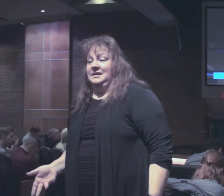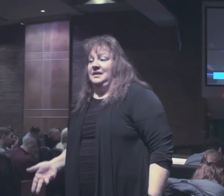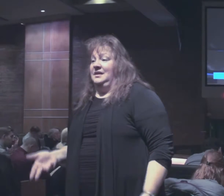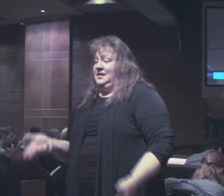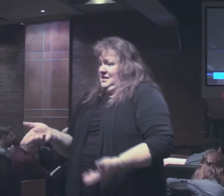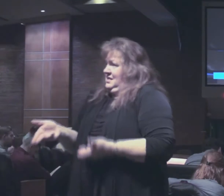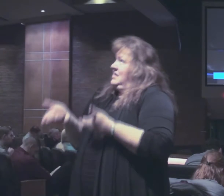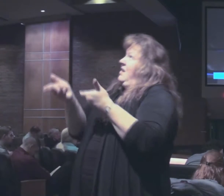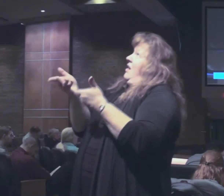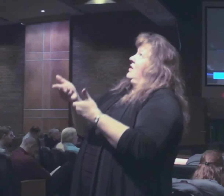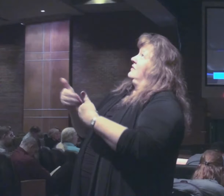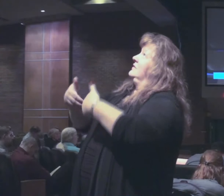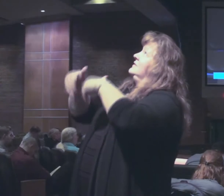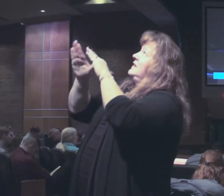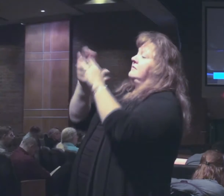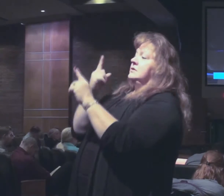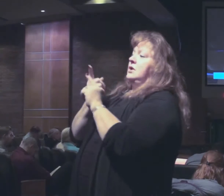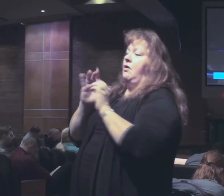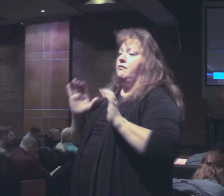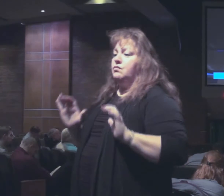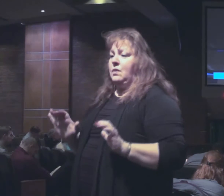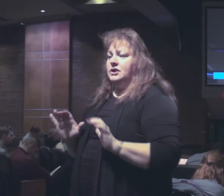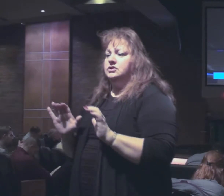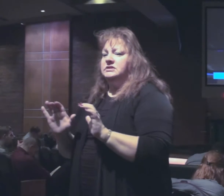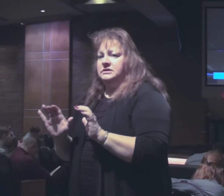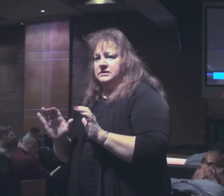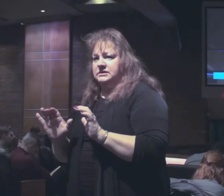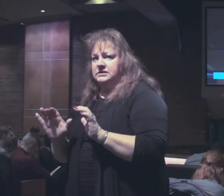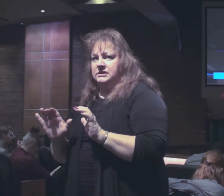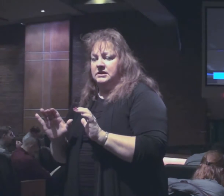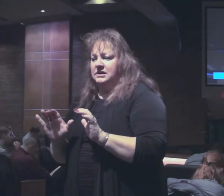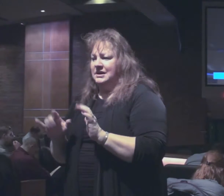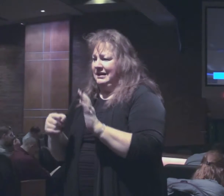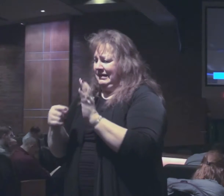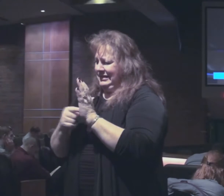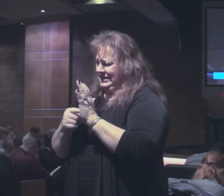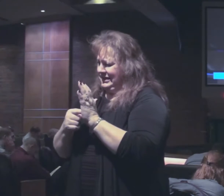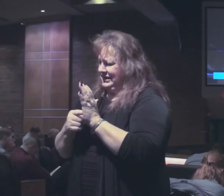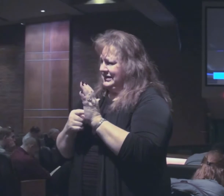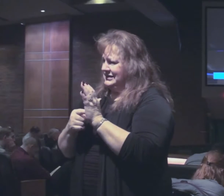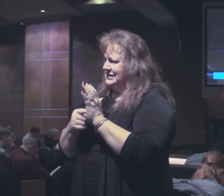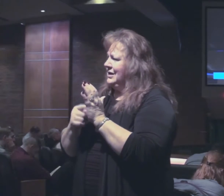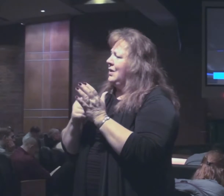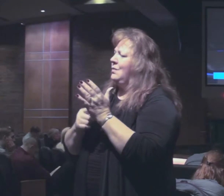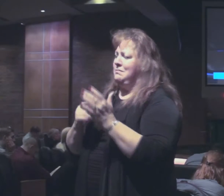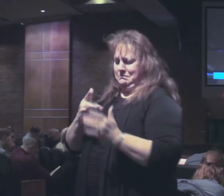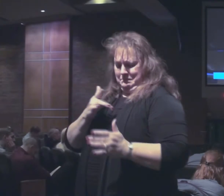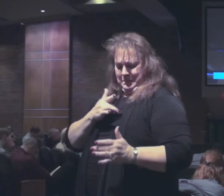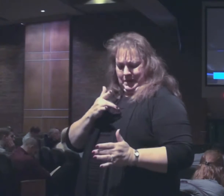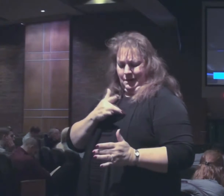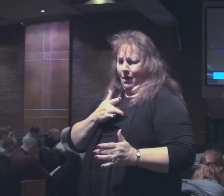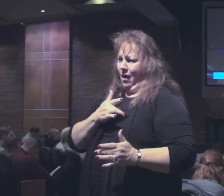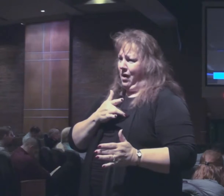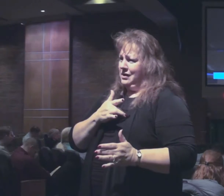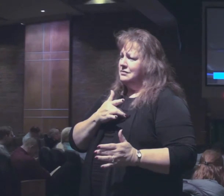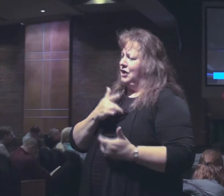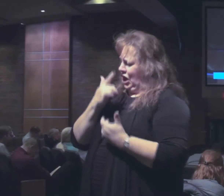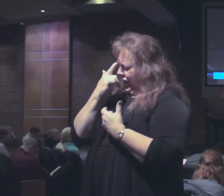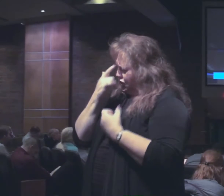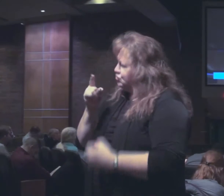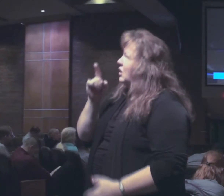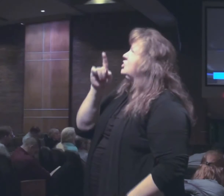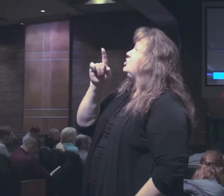Offer the sacrifices of righteousness. These are the sacrifices that come from a heart that have trusted